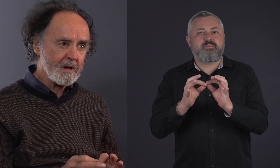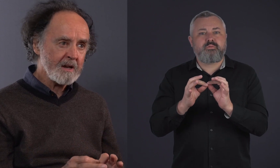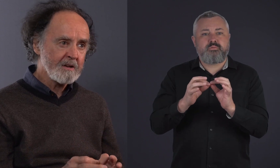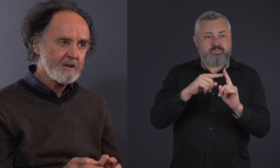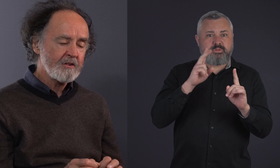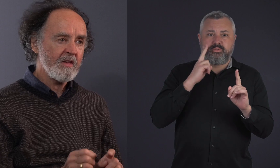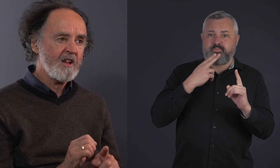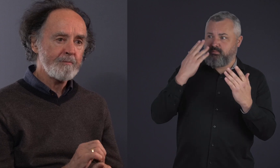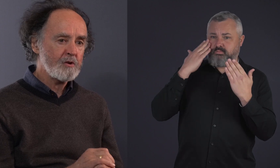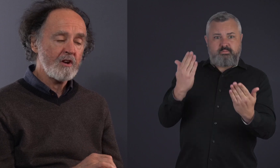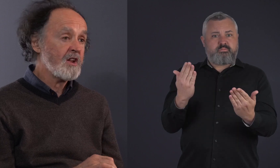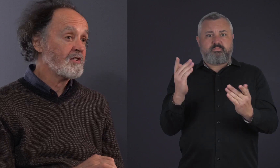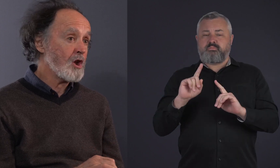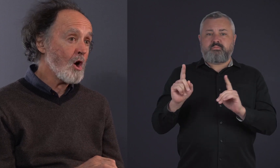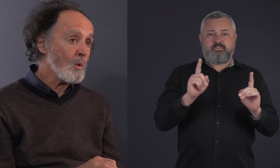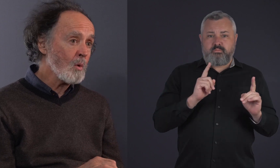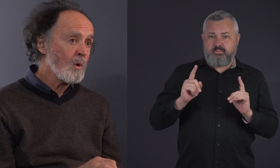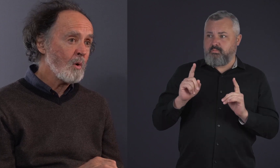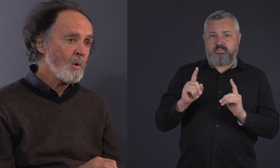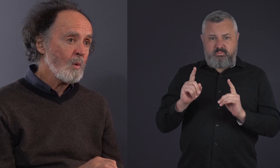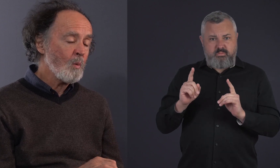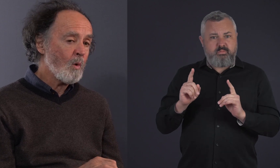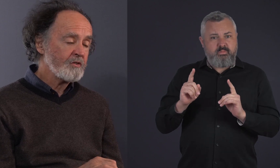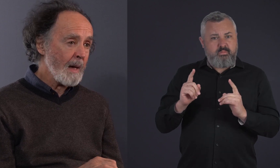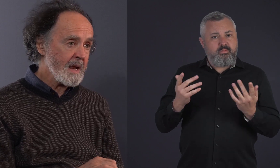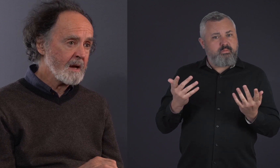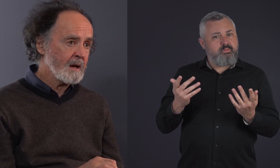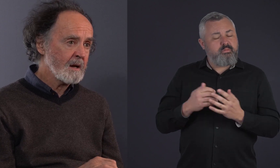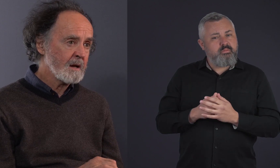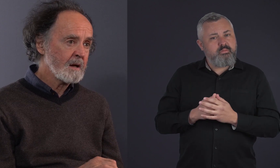interpreting, so the deaf person doesn't know what's happening,